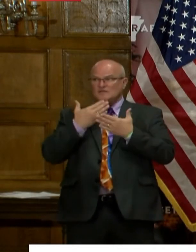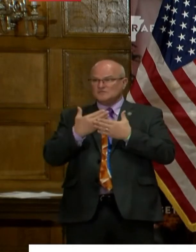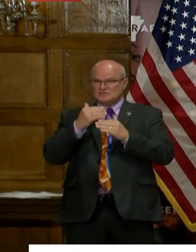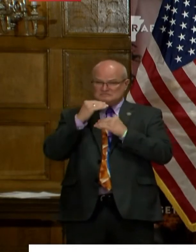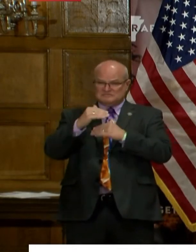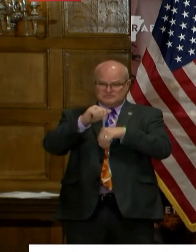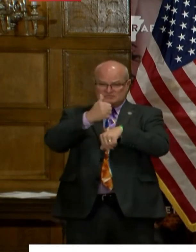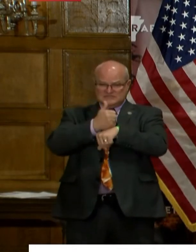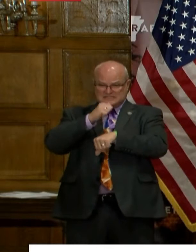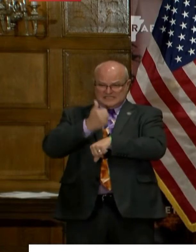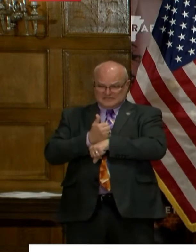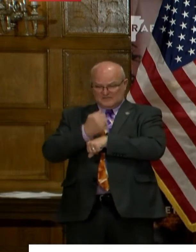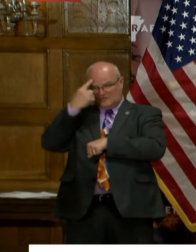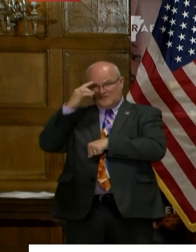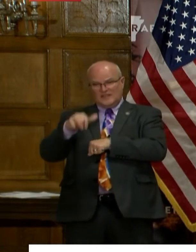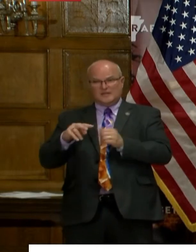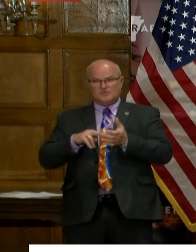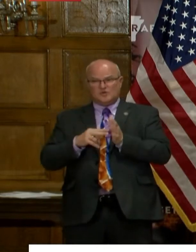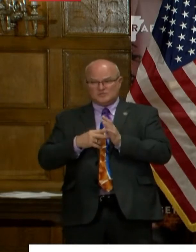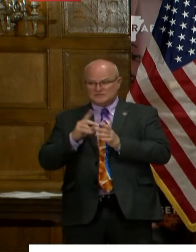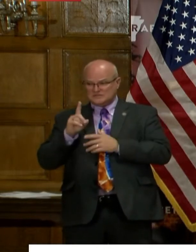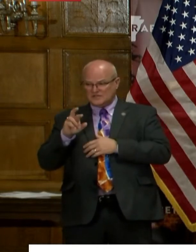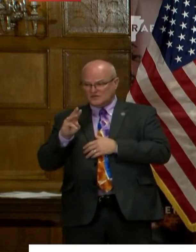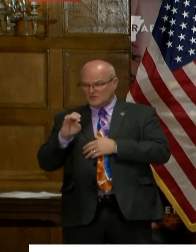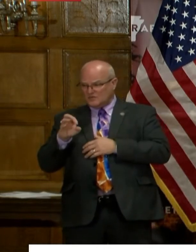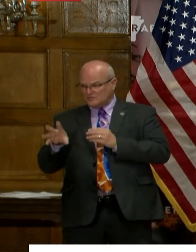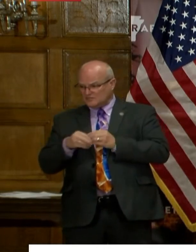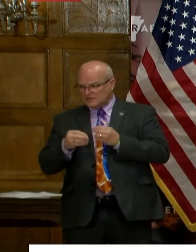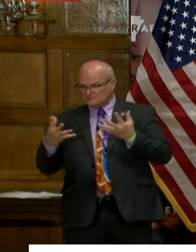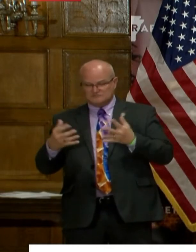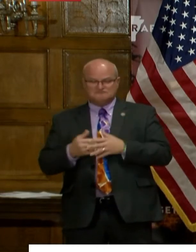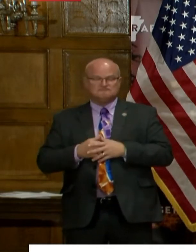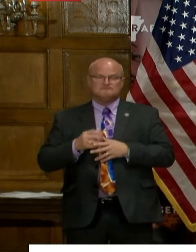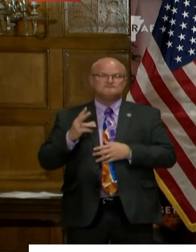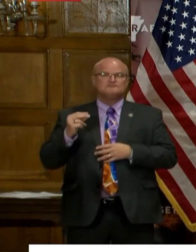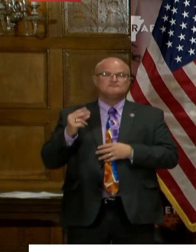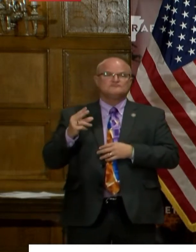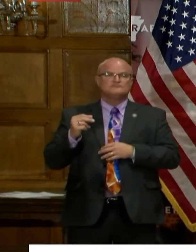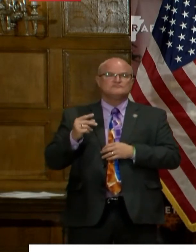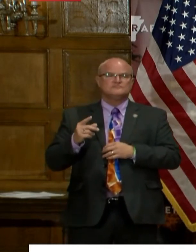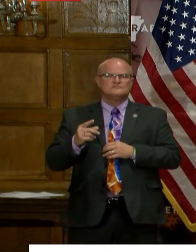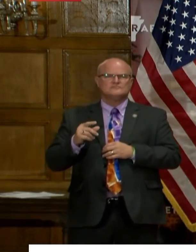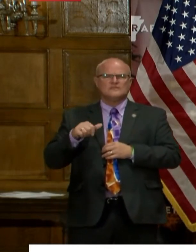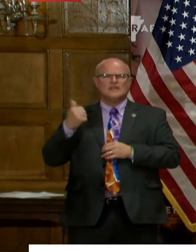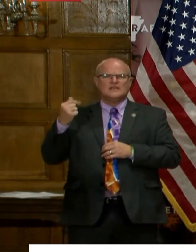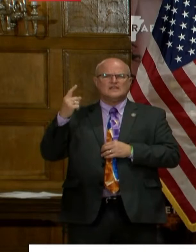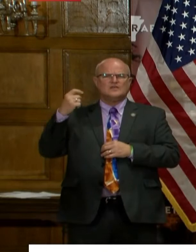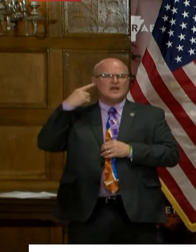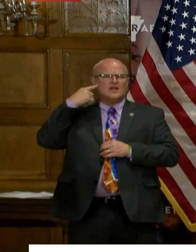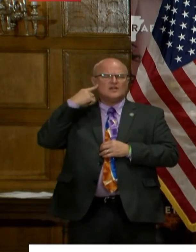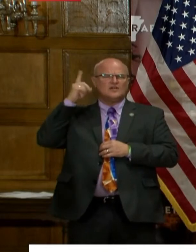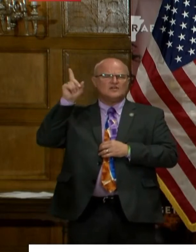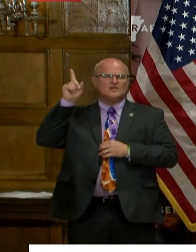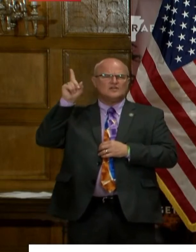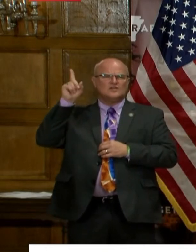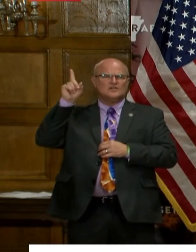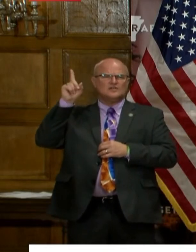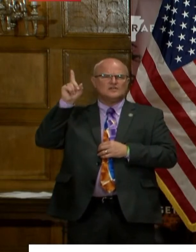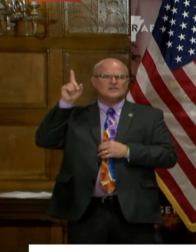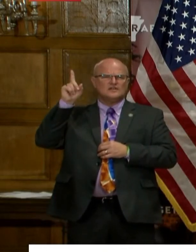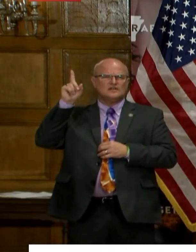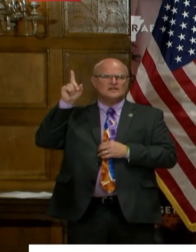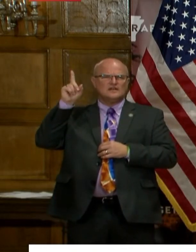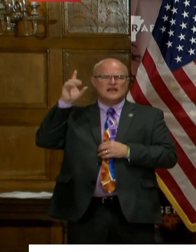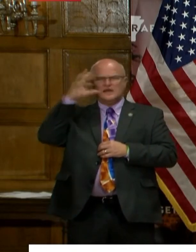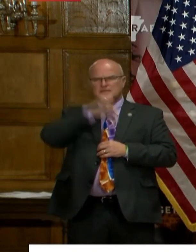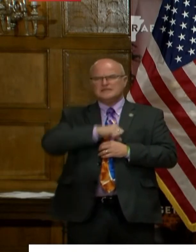restrictions in place for that purpose. Dr. Merrill, do you have anything to add to that? And then was there another question I heard starting remotely